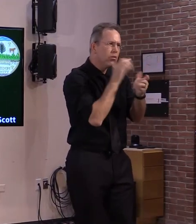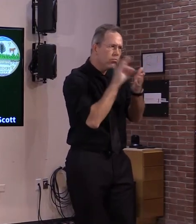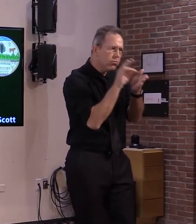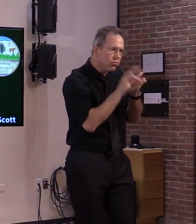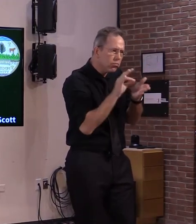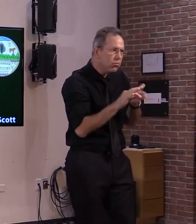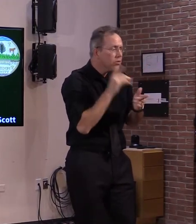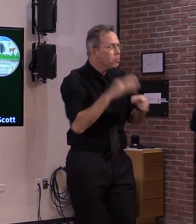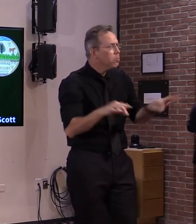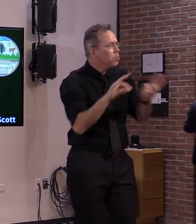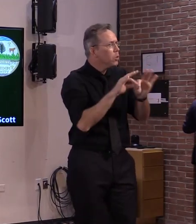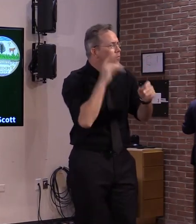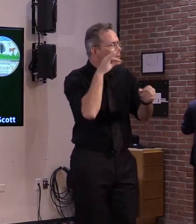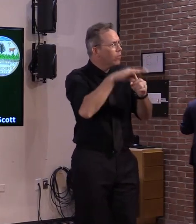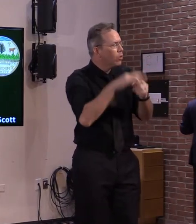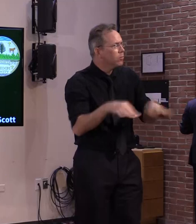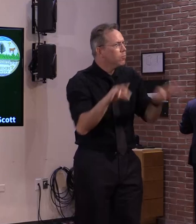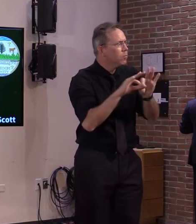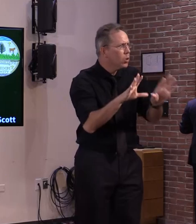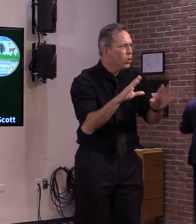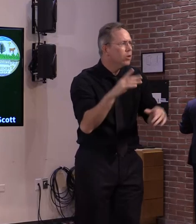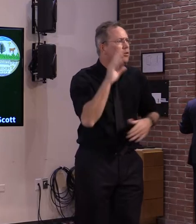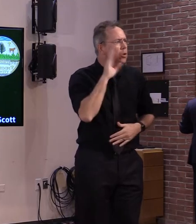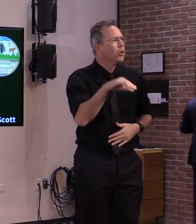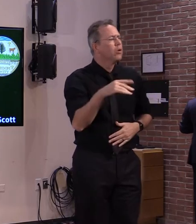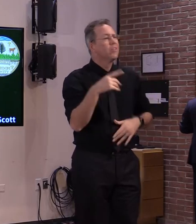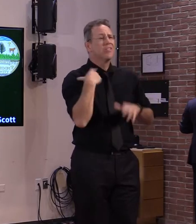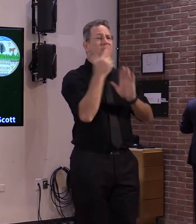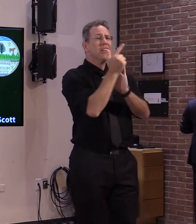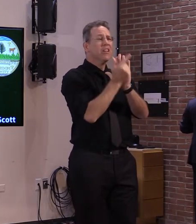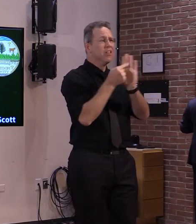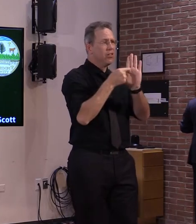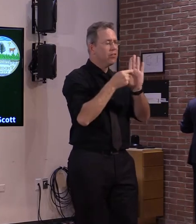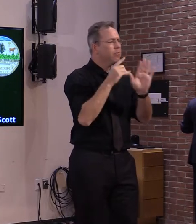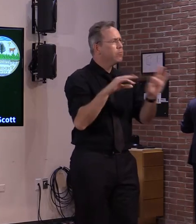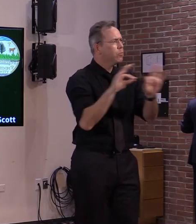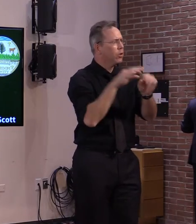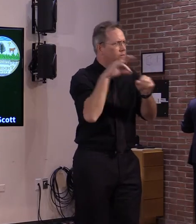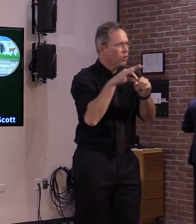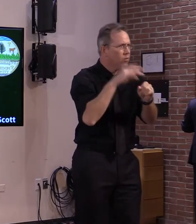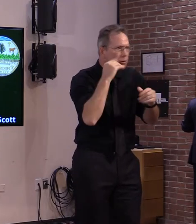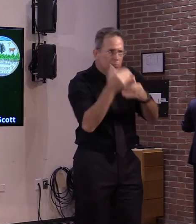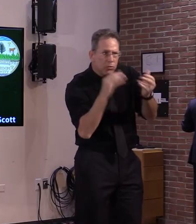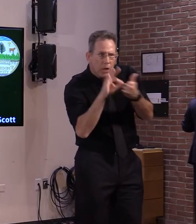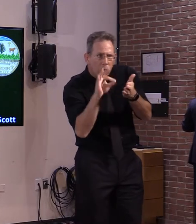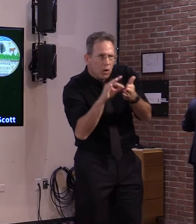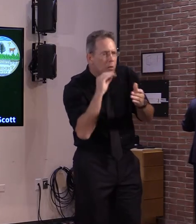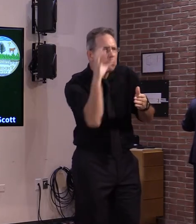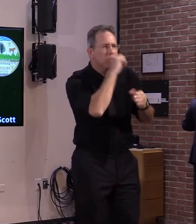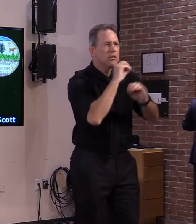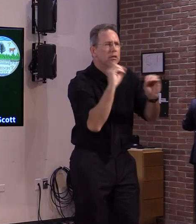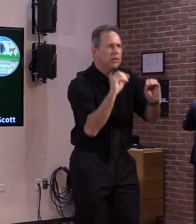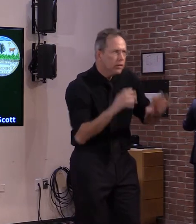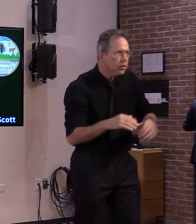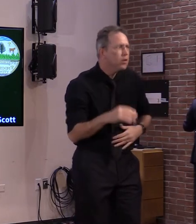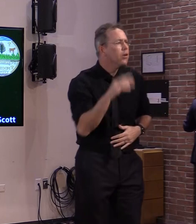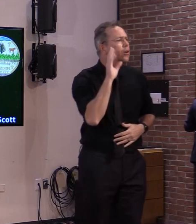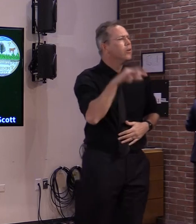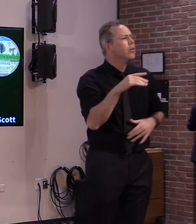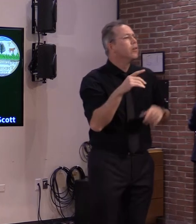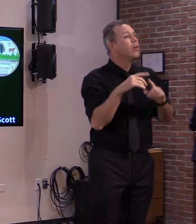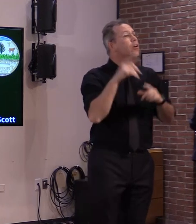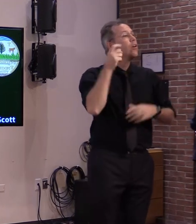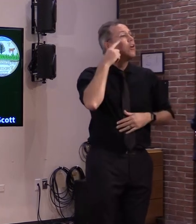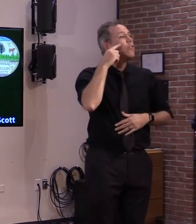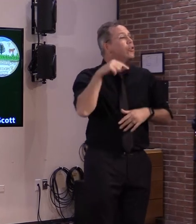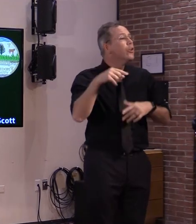mail-in ballots are legal votes. I agree completely with former governor and Homeland Security Secretary